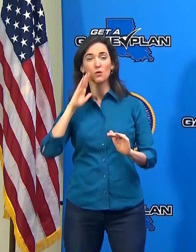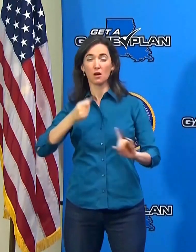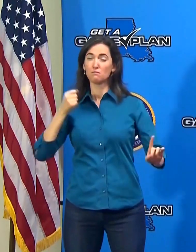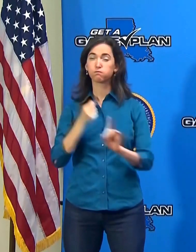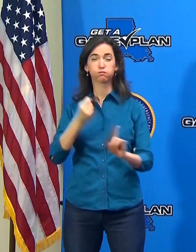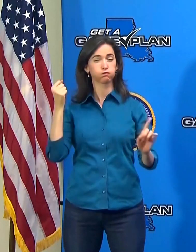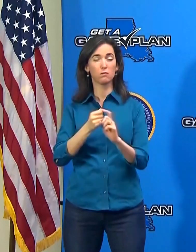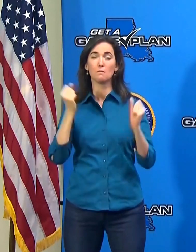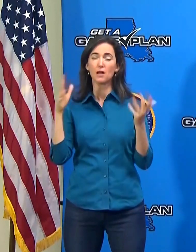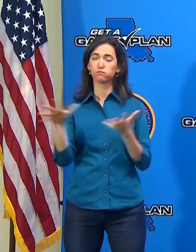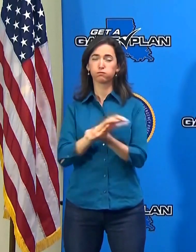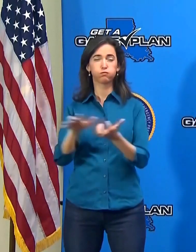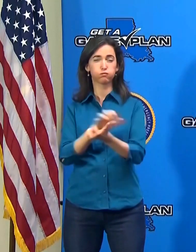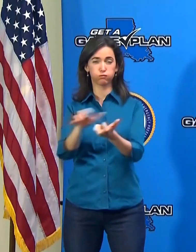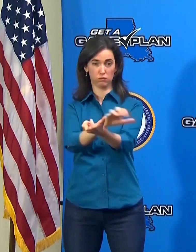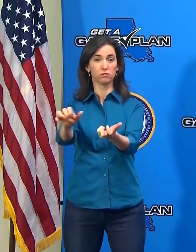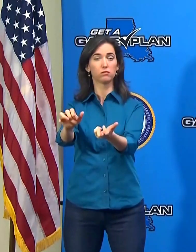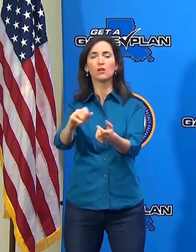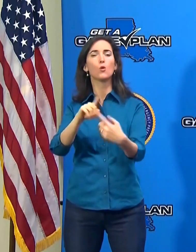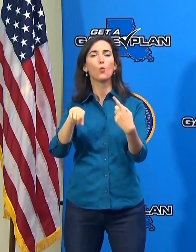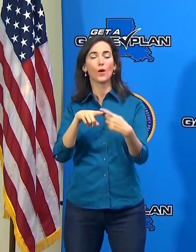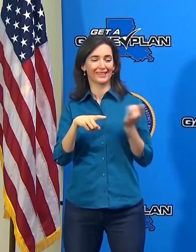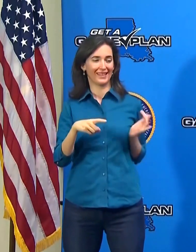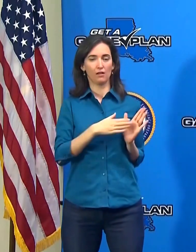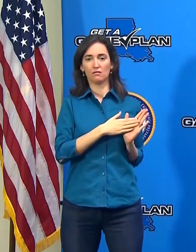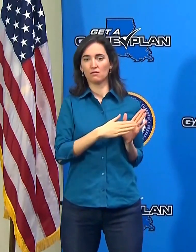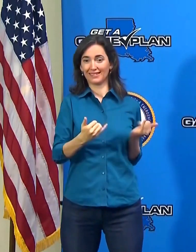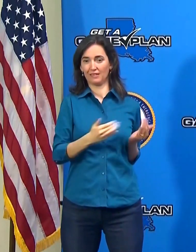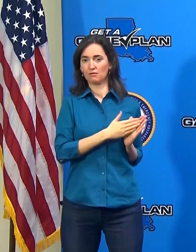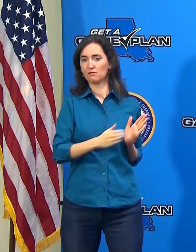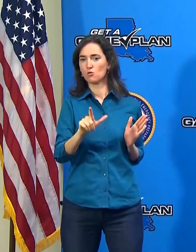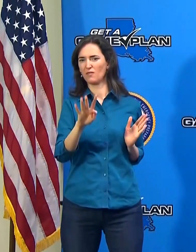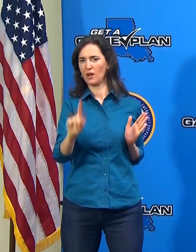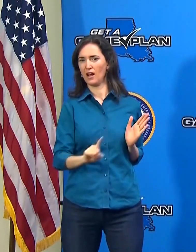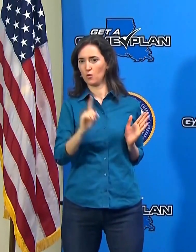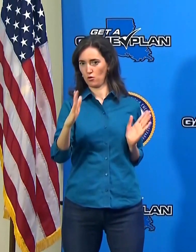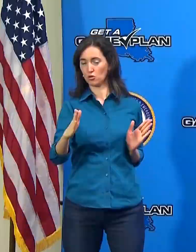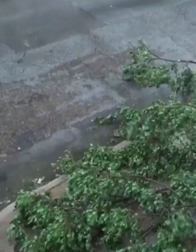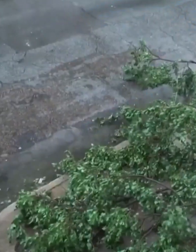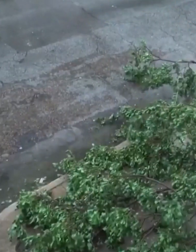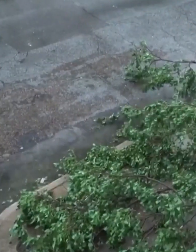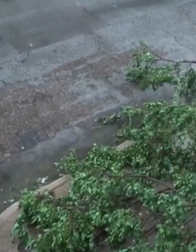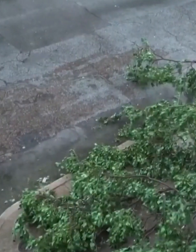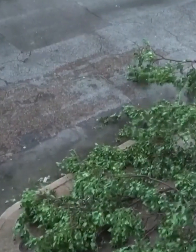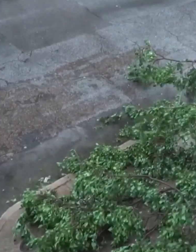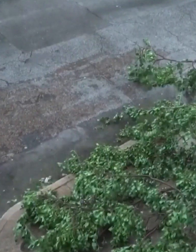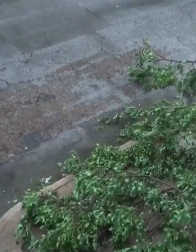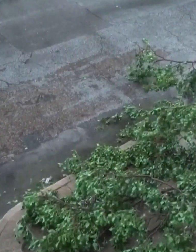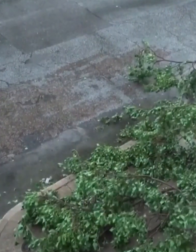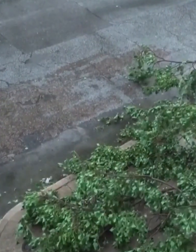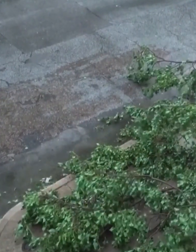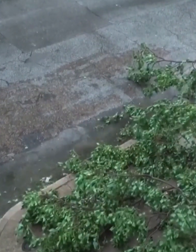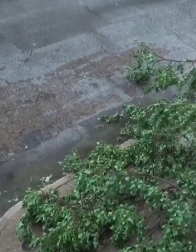continue for most of the next 24 hours or so as the hurricane passes through the state. Despite